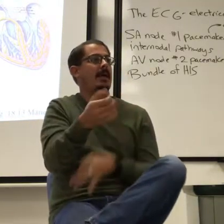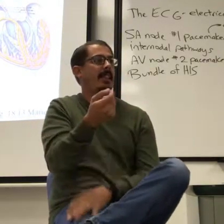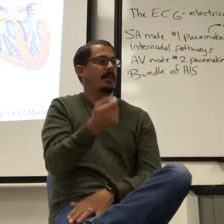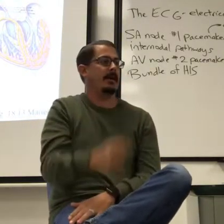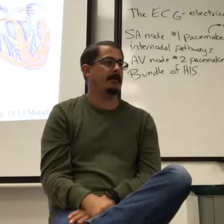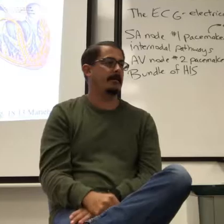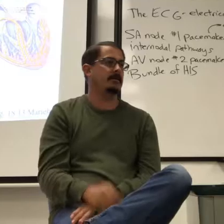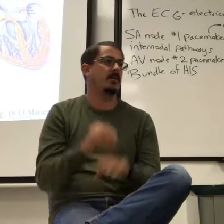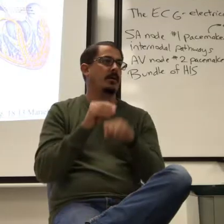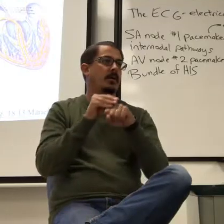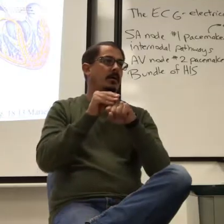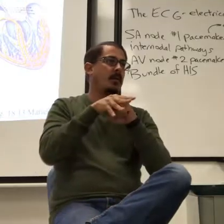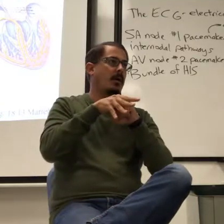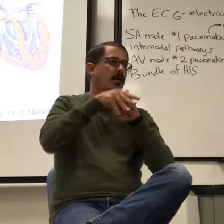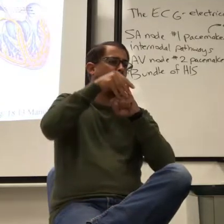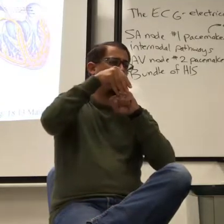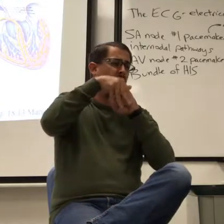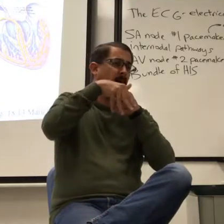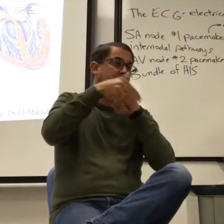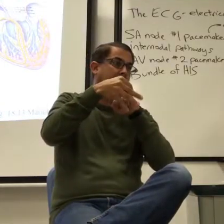delay.